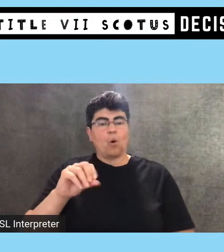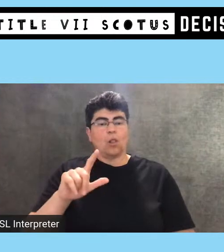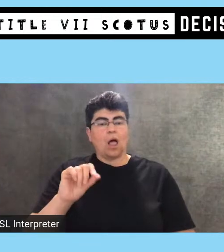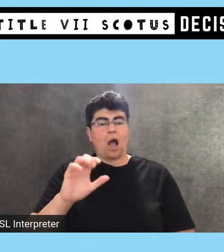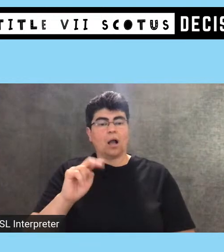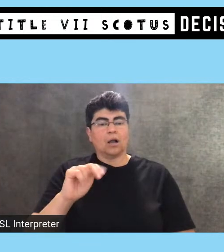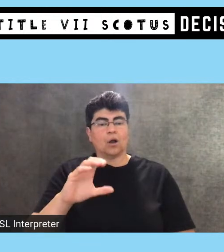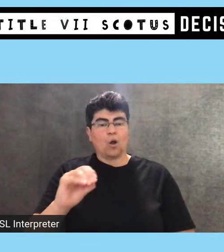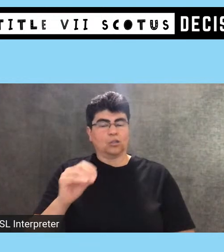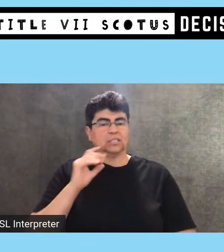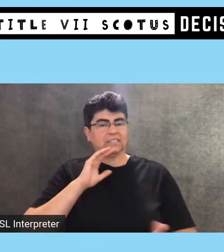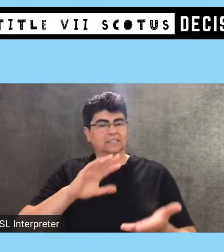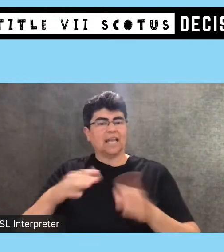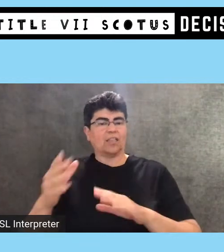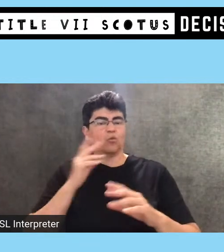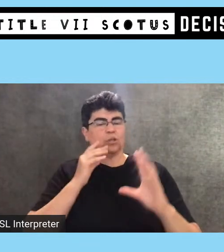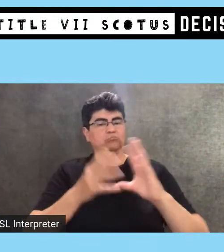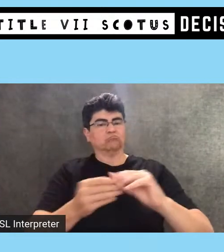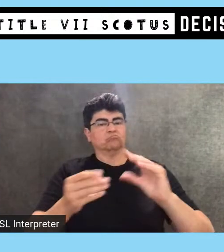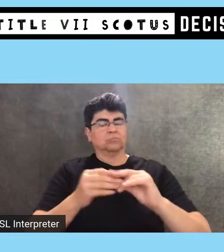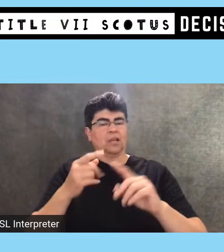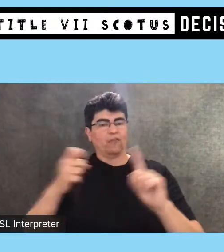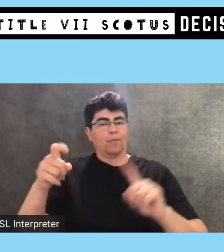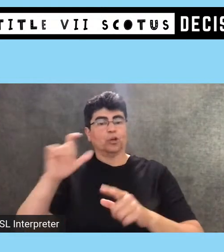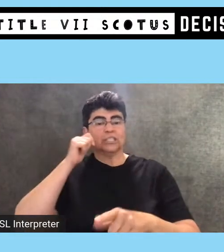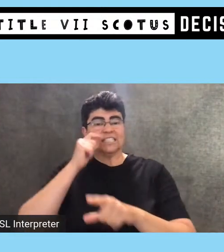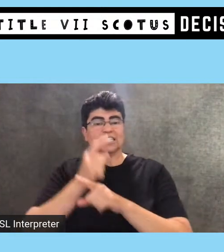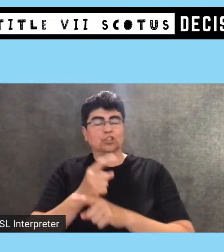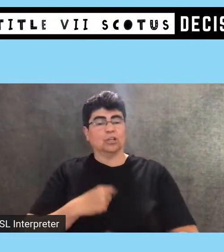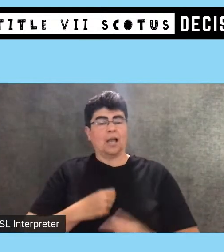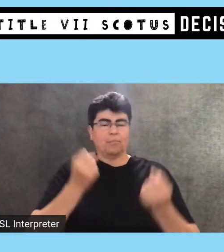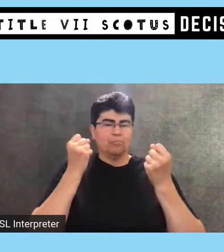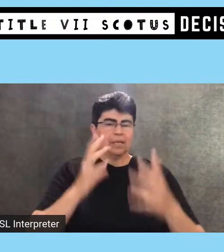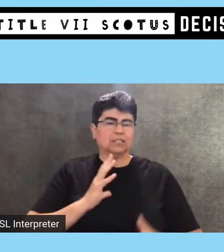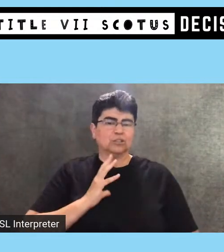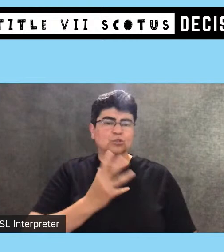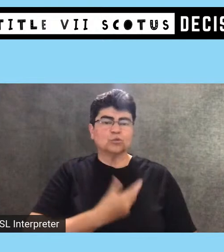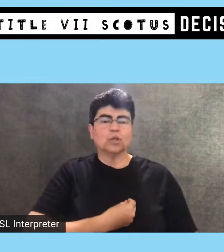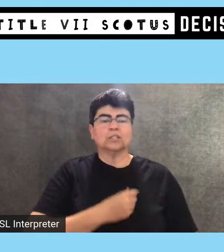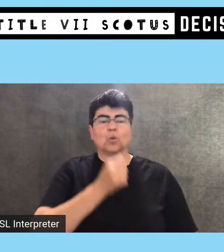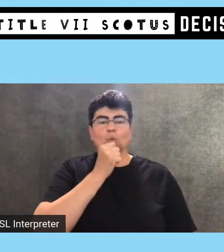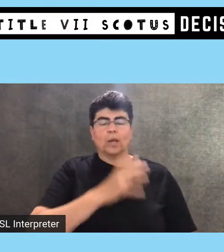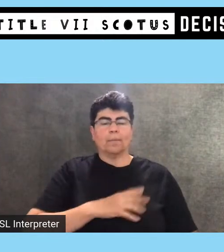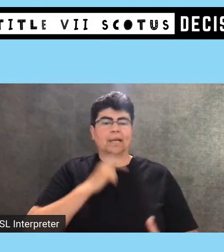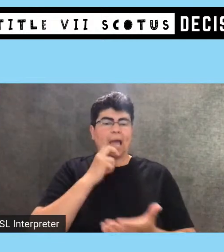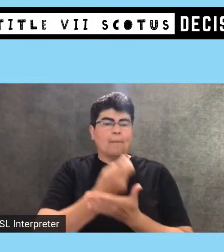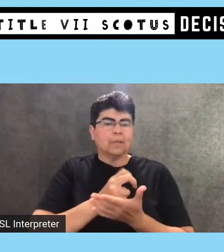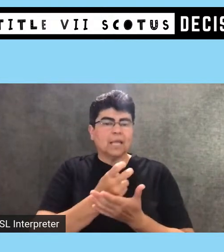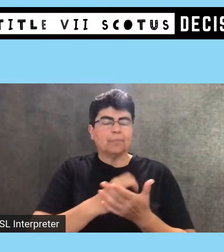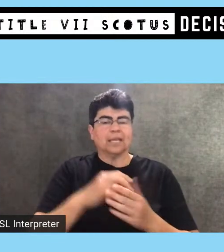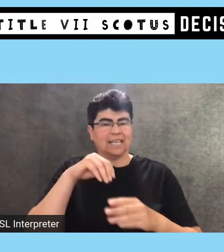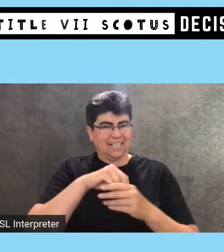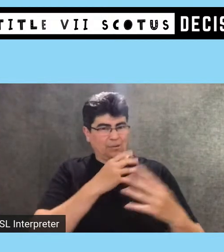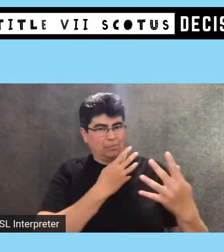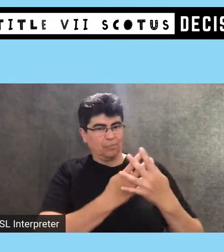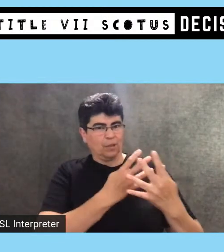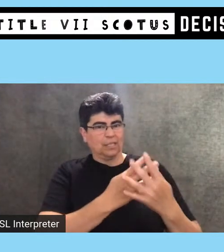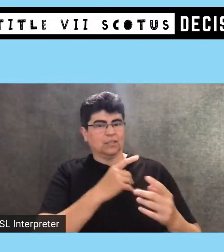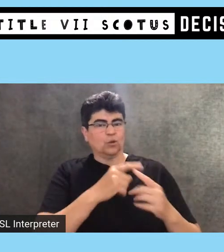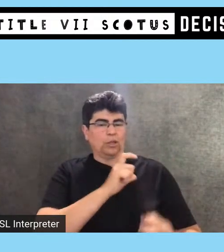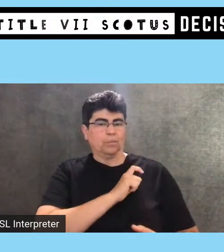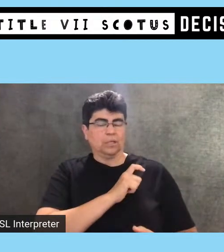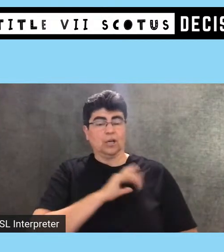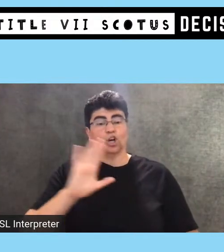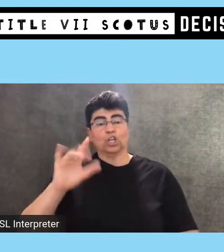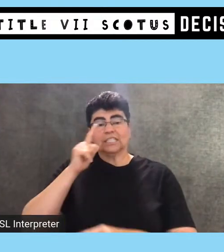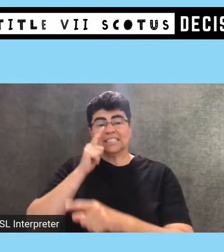by her sister. Layleen was a Black trans woman who died of epileptic seizure in police custody. And her sister's